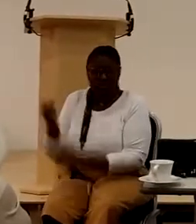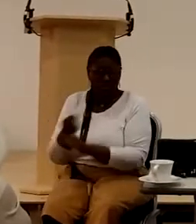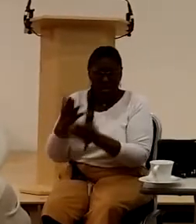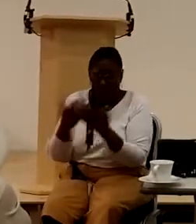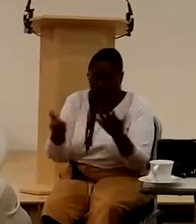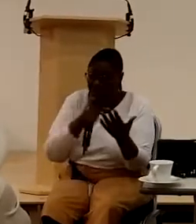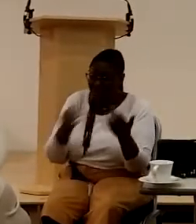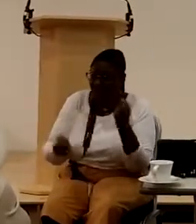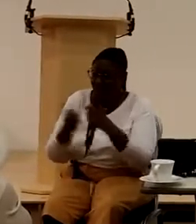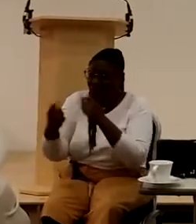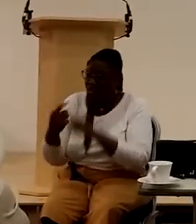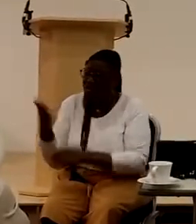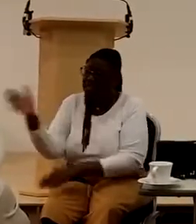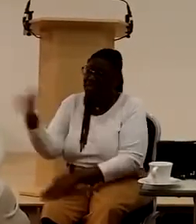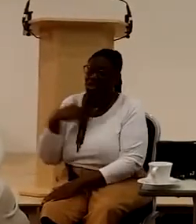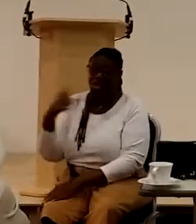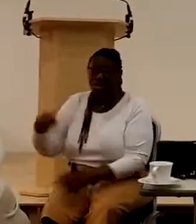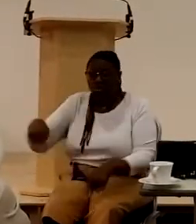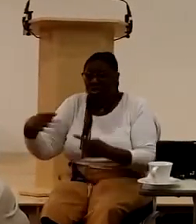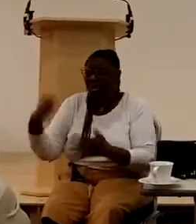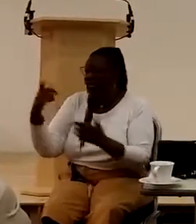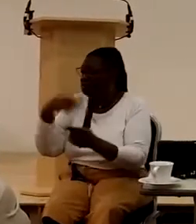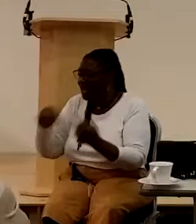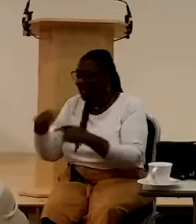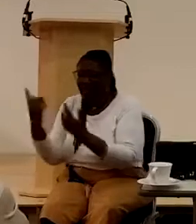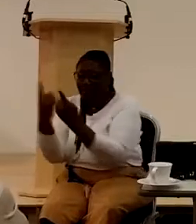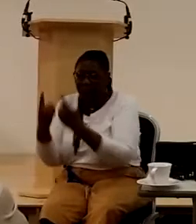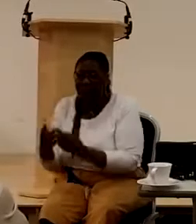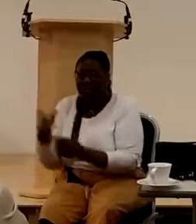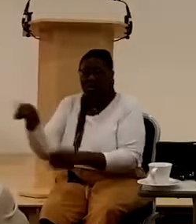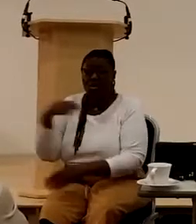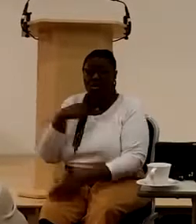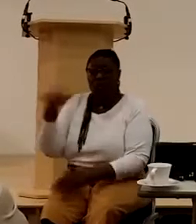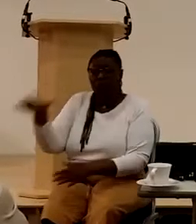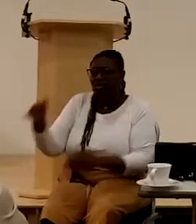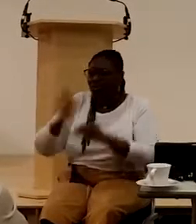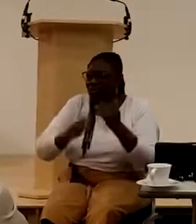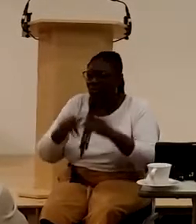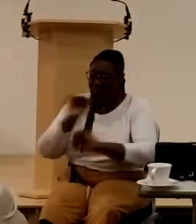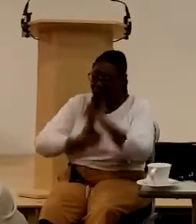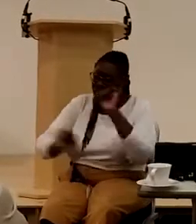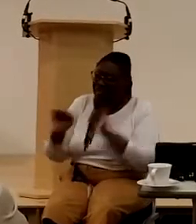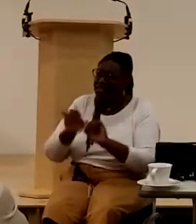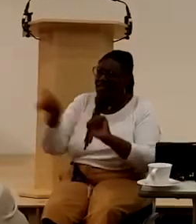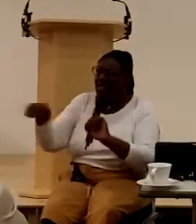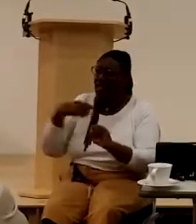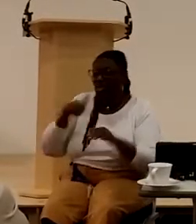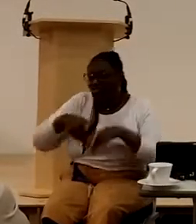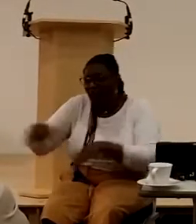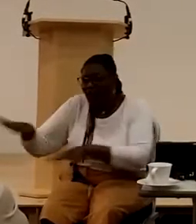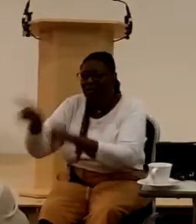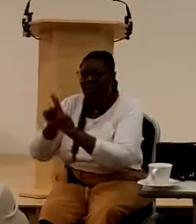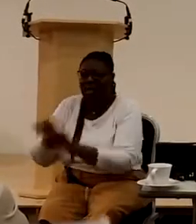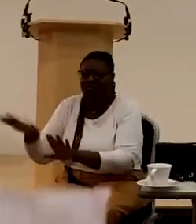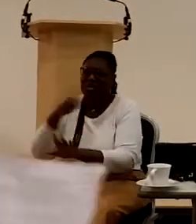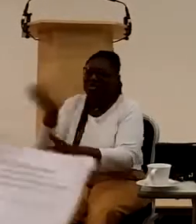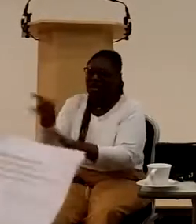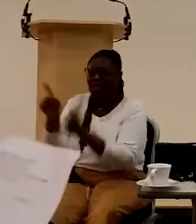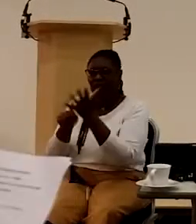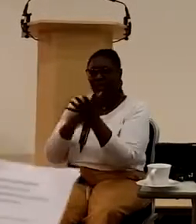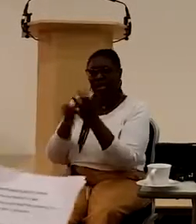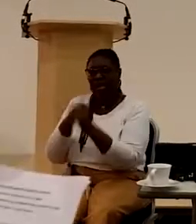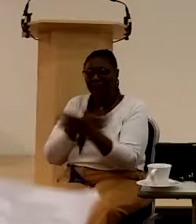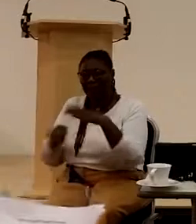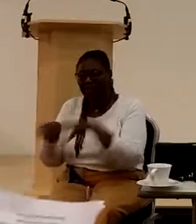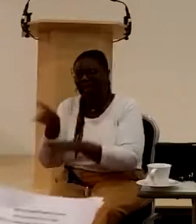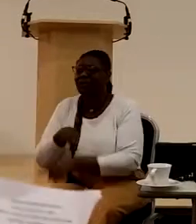every opportunity to amplify the Tories' crisis, fight every attack, build resistance, strike them out and get calling in. But even